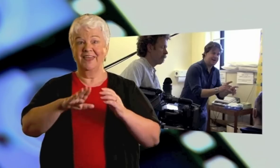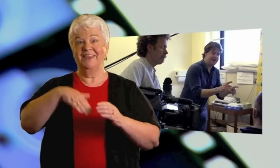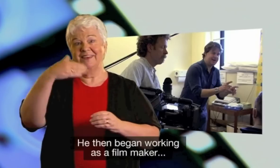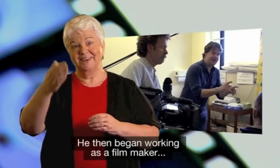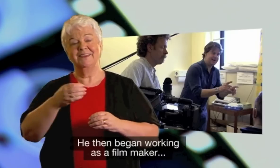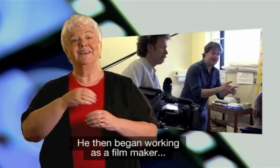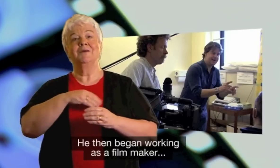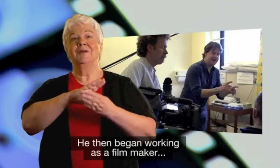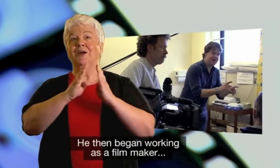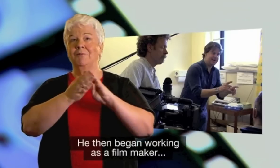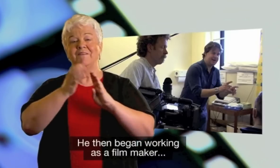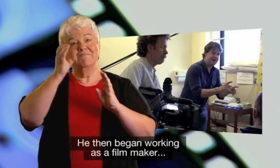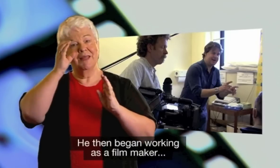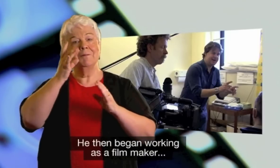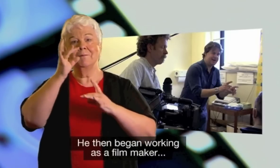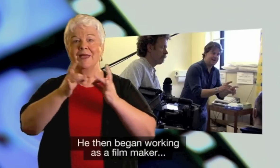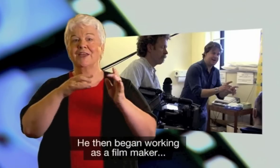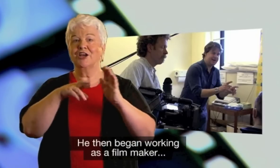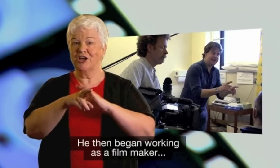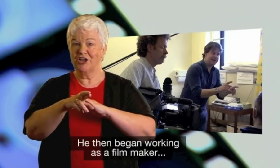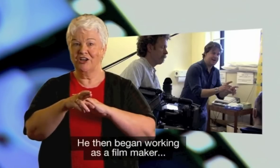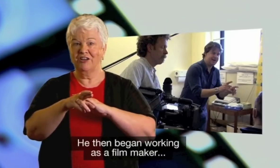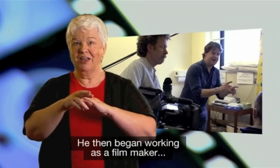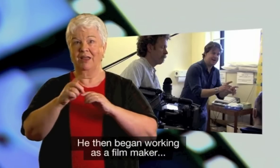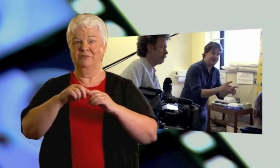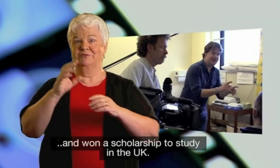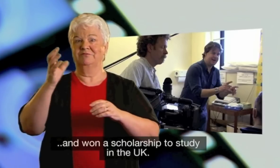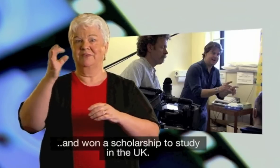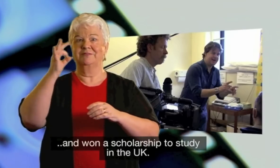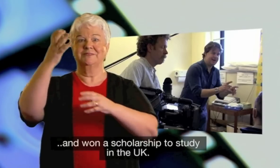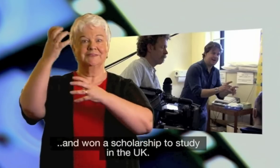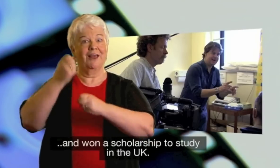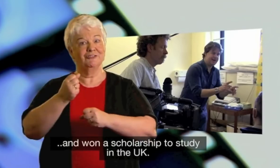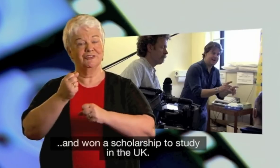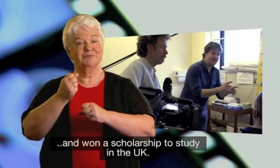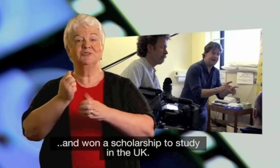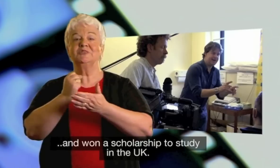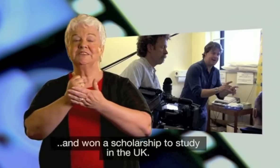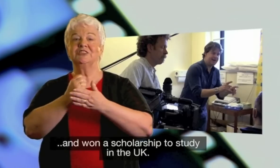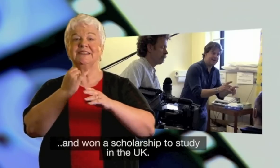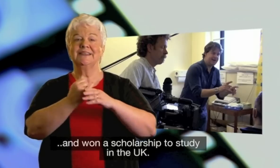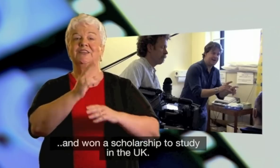He then began working as a filmmaker and won a scholarship to study in the UK.